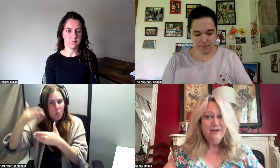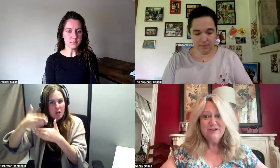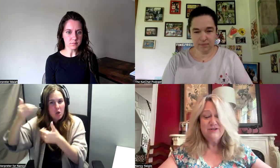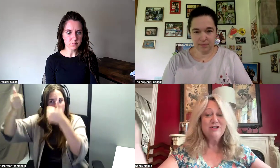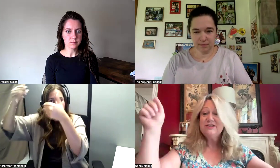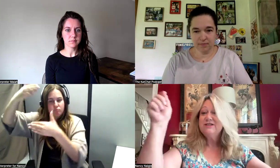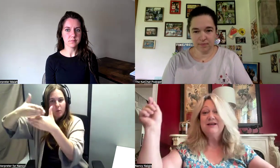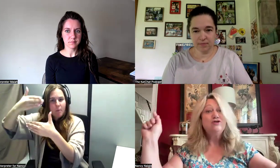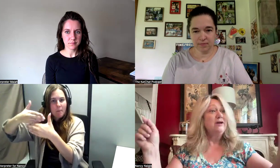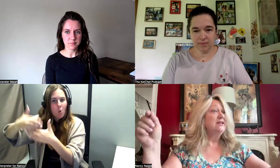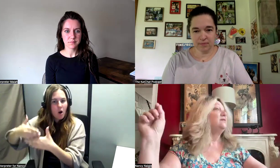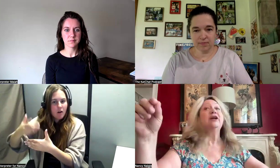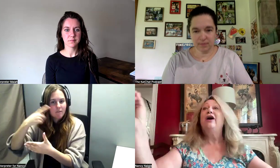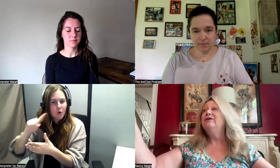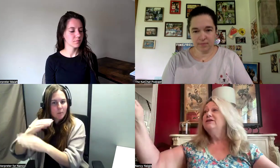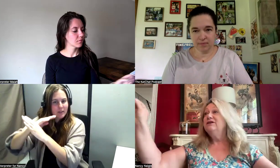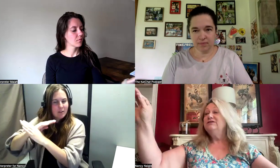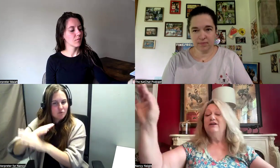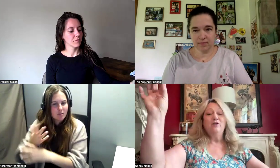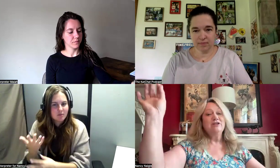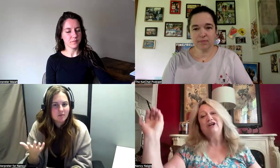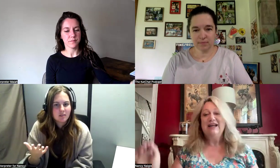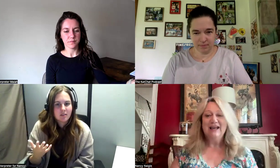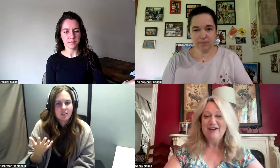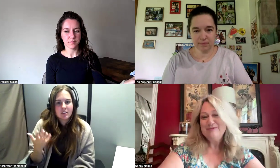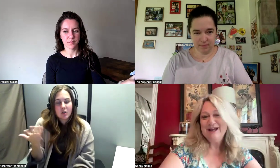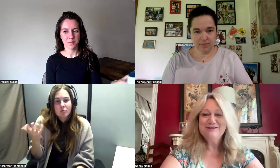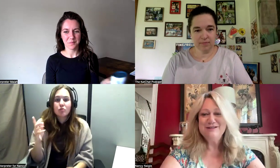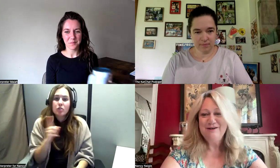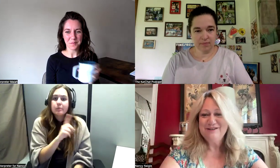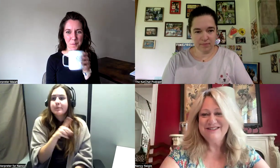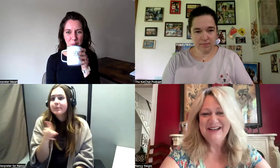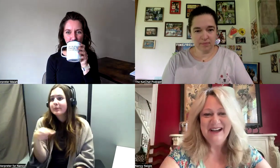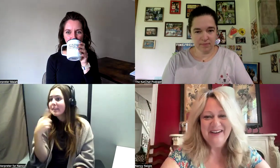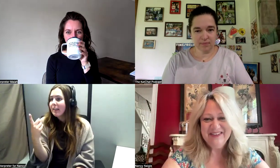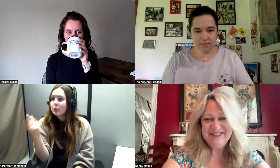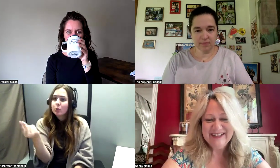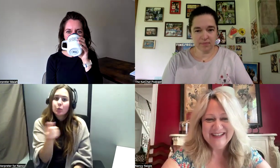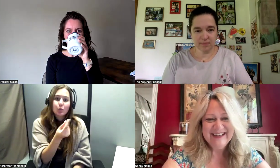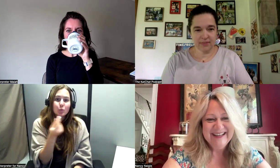things, it's just like instructing, orchestrating everybody else to do all their stuff.